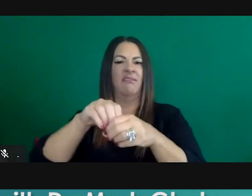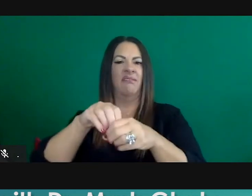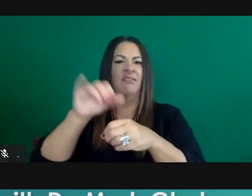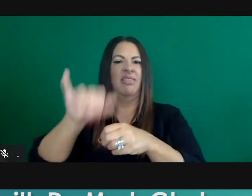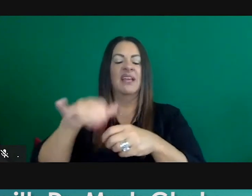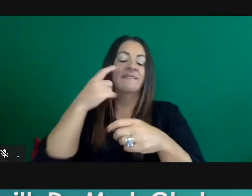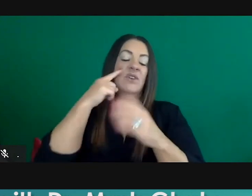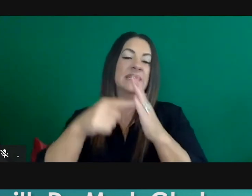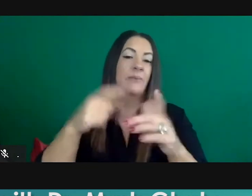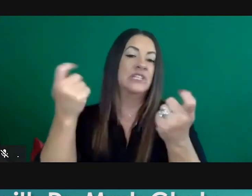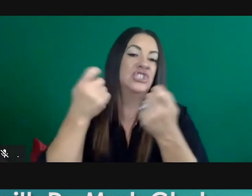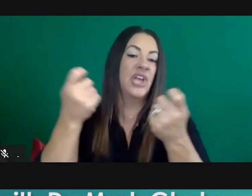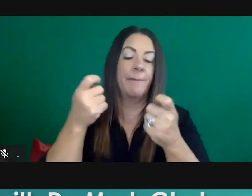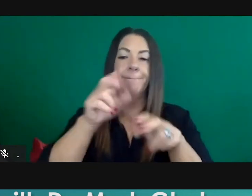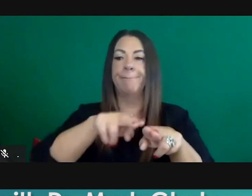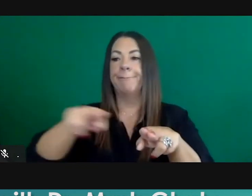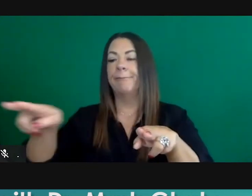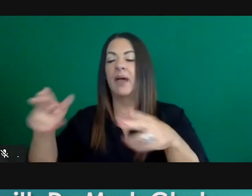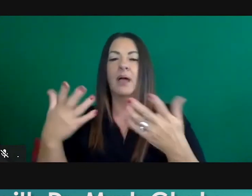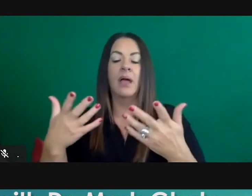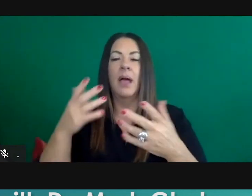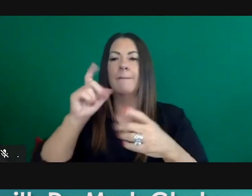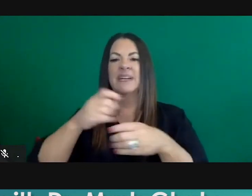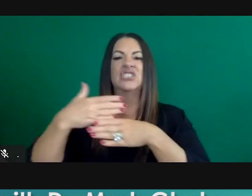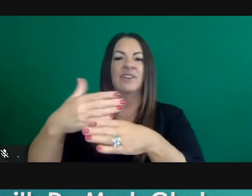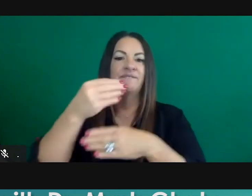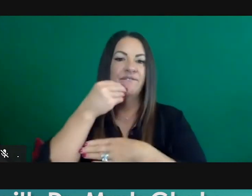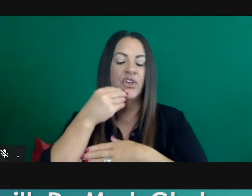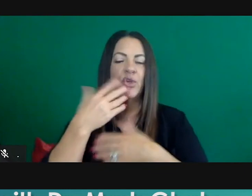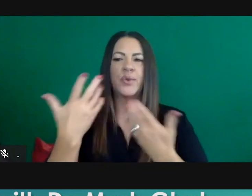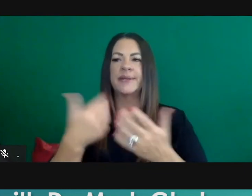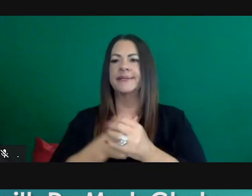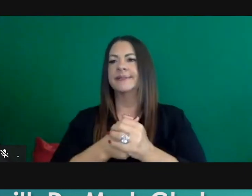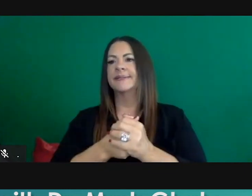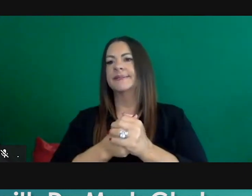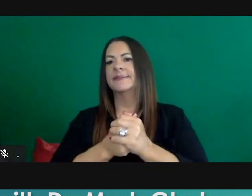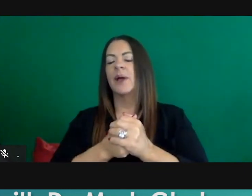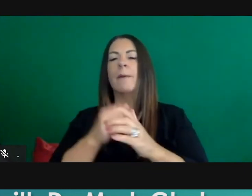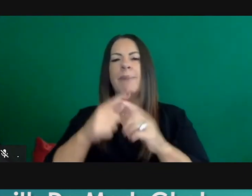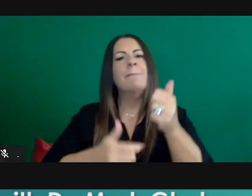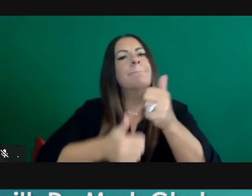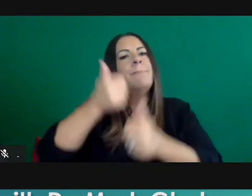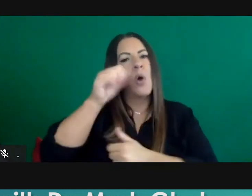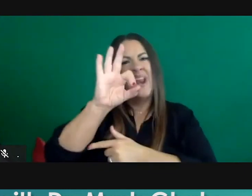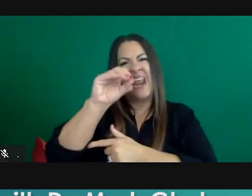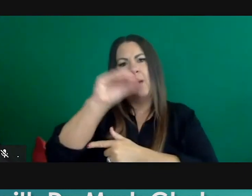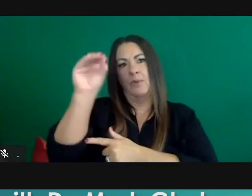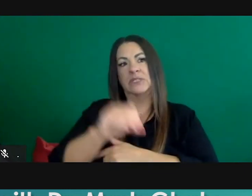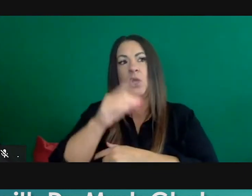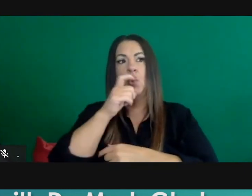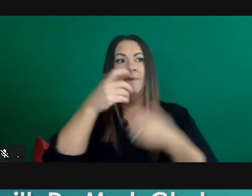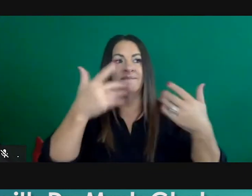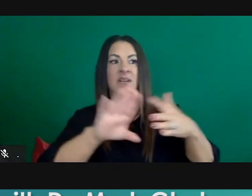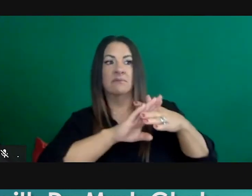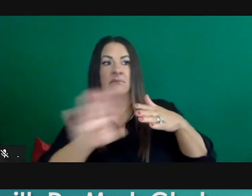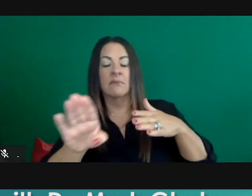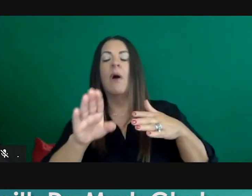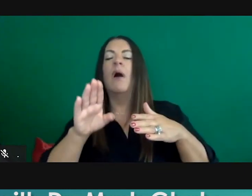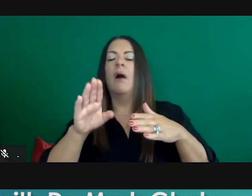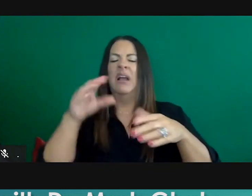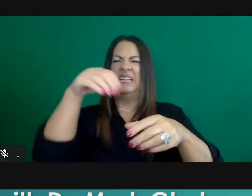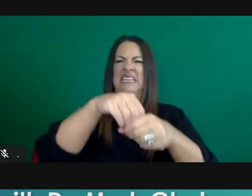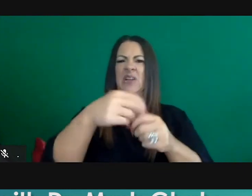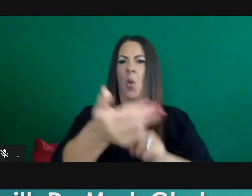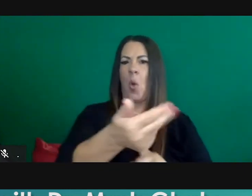transitioned to nearly 90% of the individuals who are sheltered are now in hotel rooms with themselves or just their